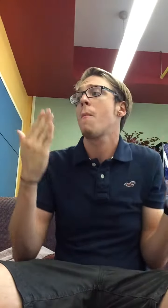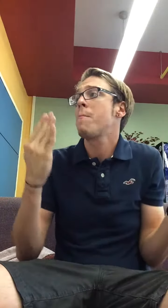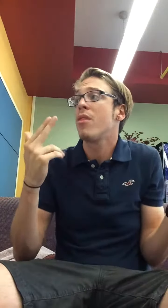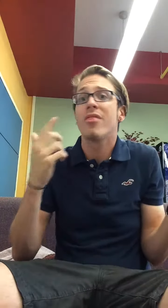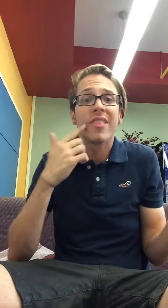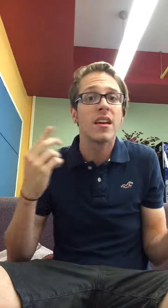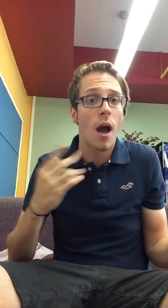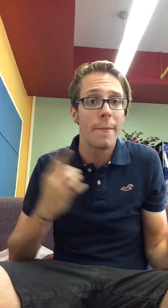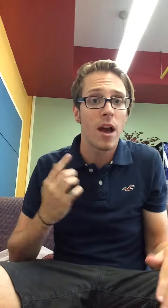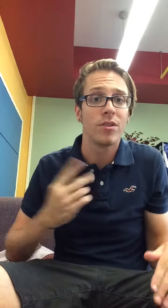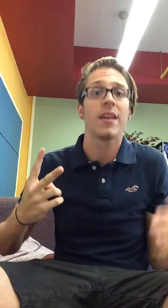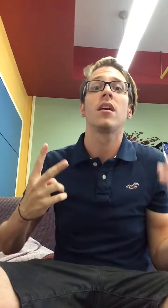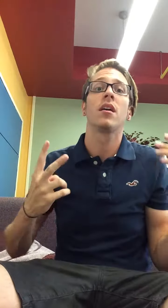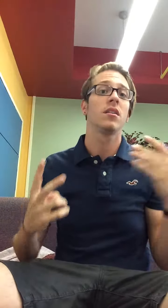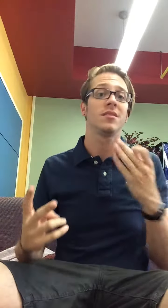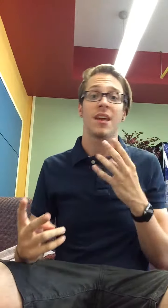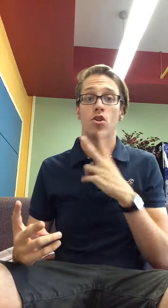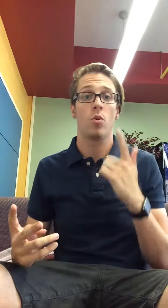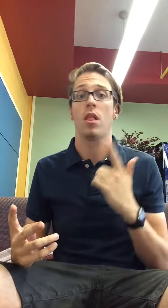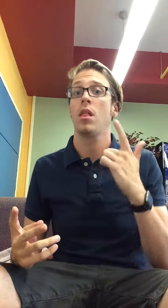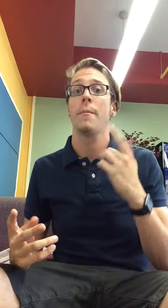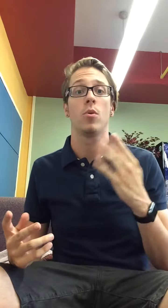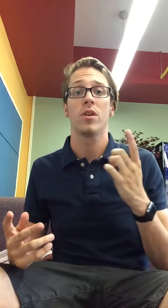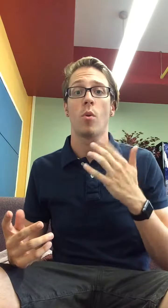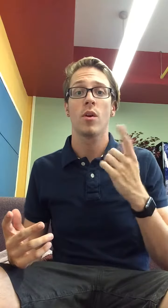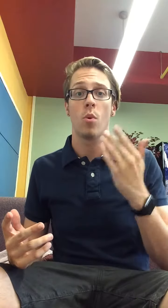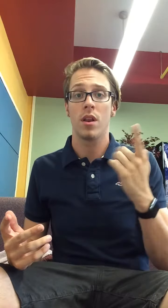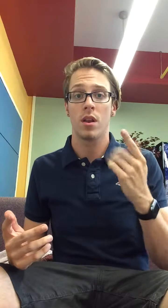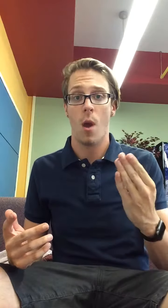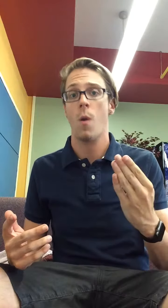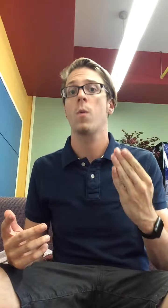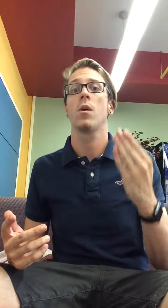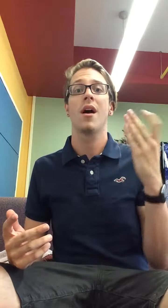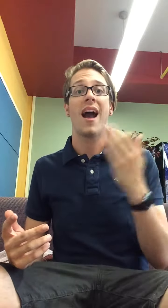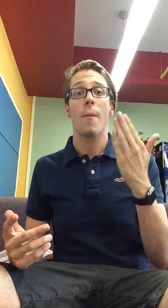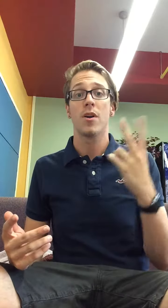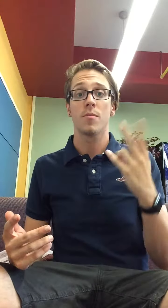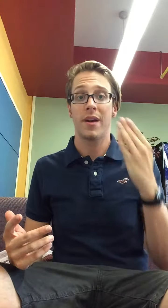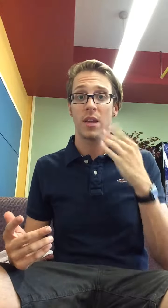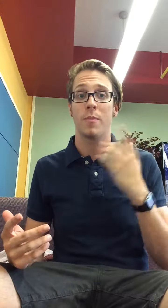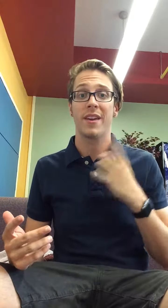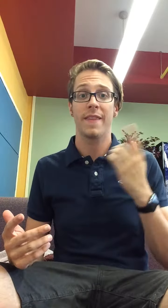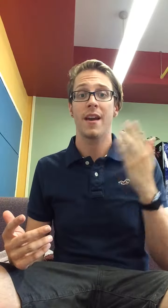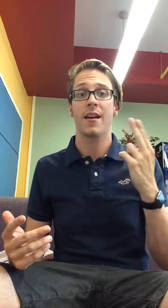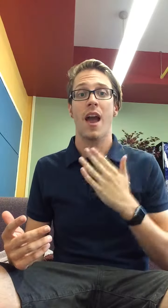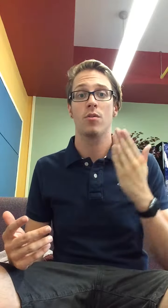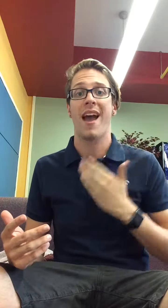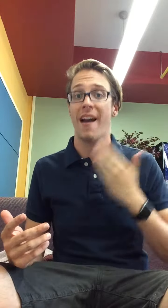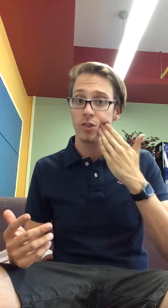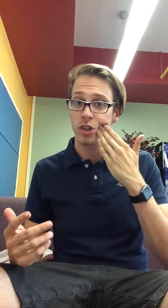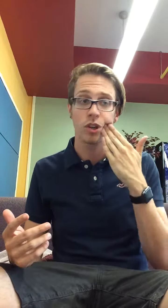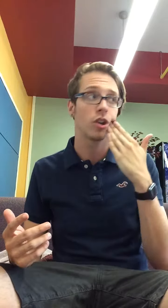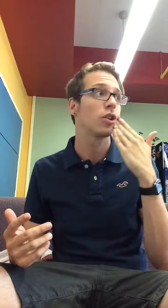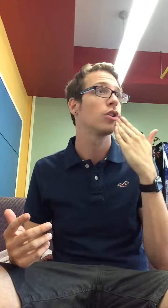compounding schedule, but we only want to know how much money is going to be in the account after, I have no